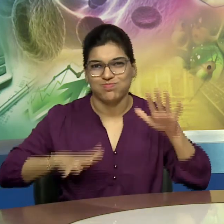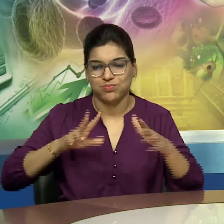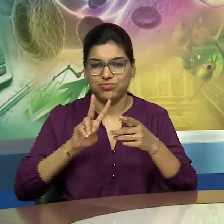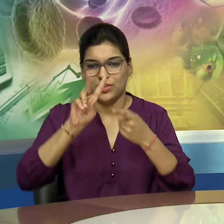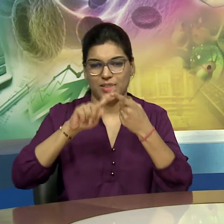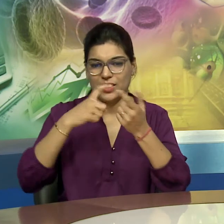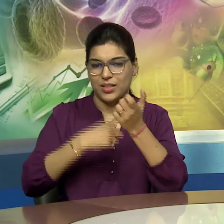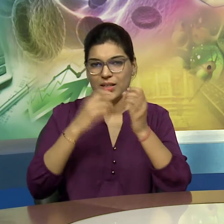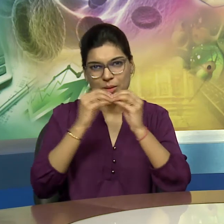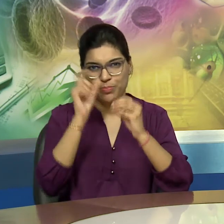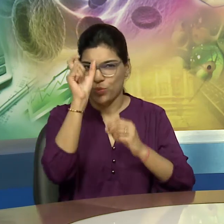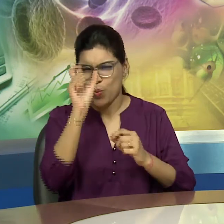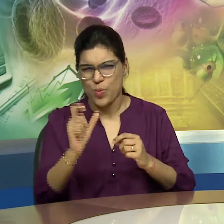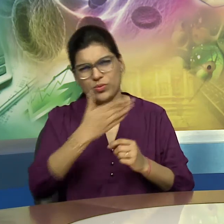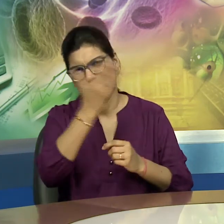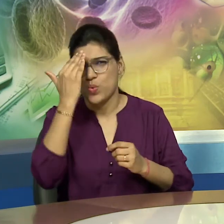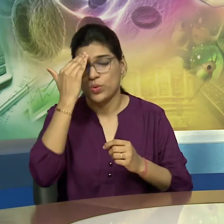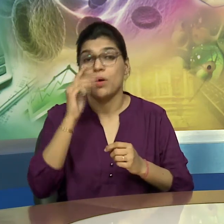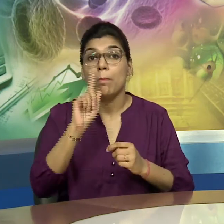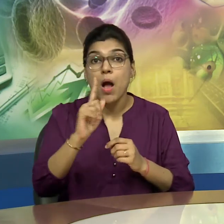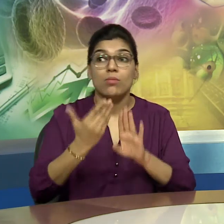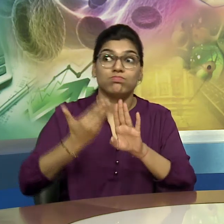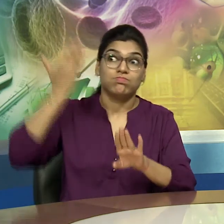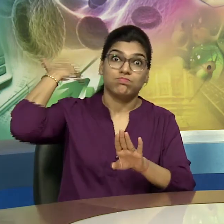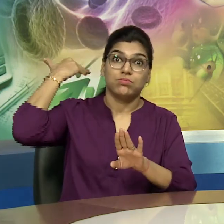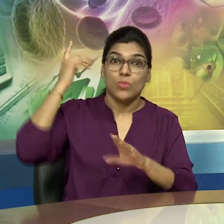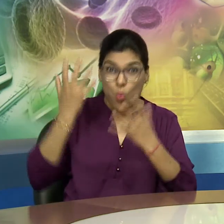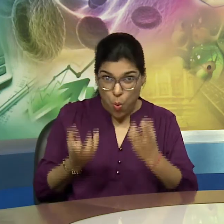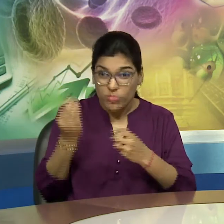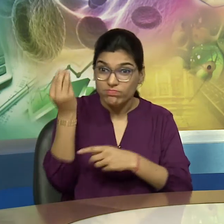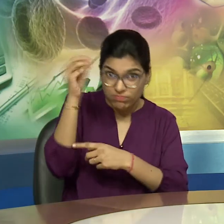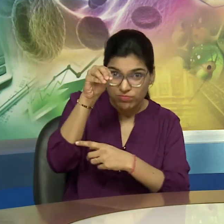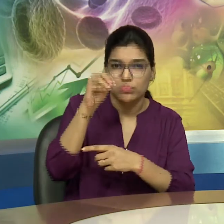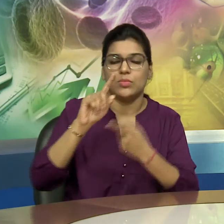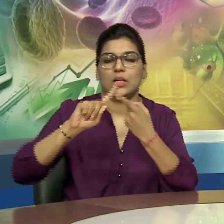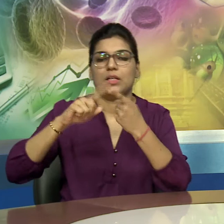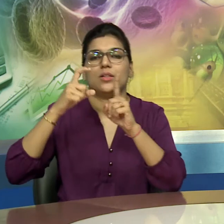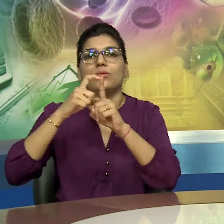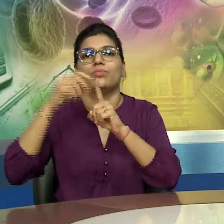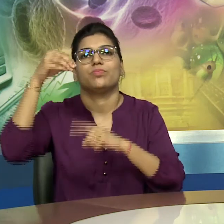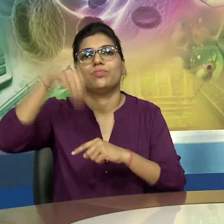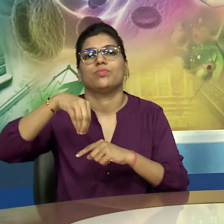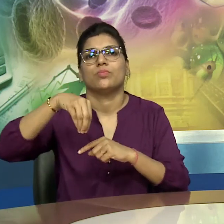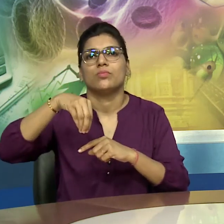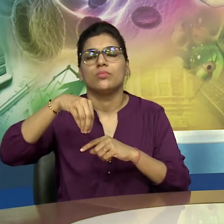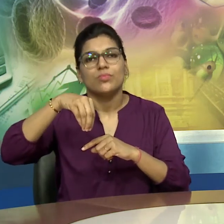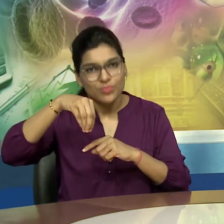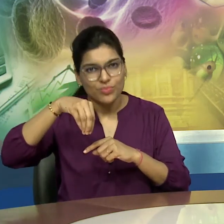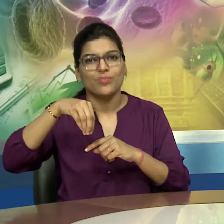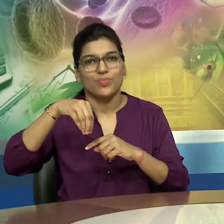You all know that there are different verbs and there are different forms of verb.